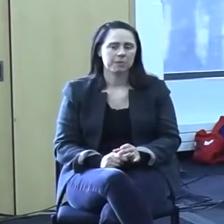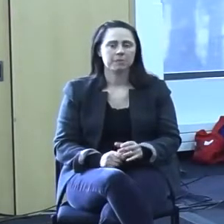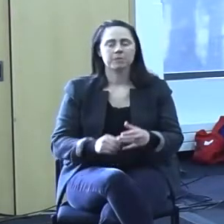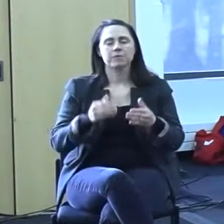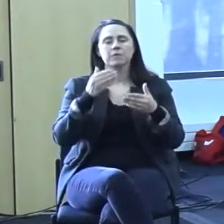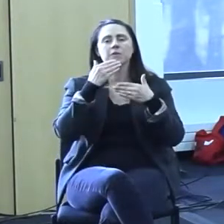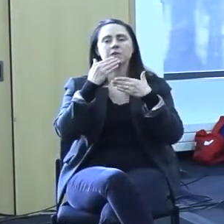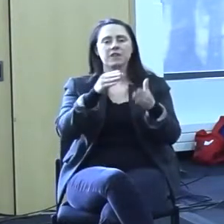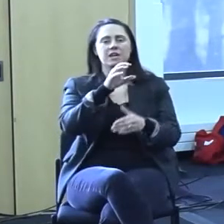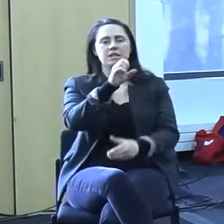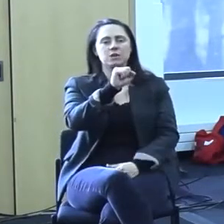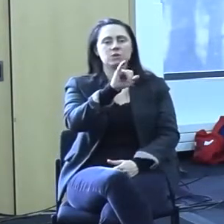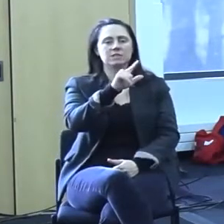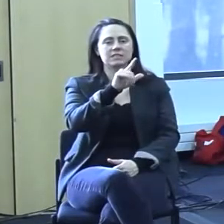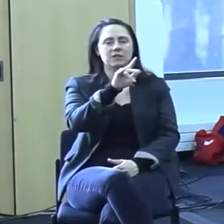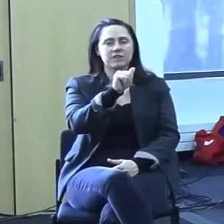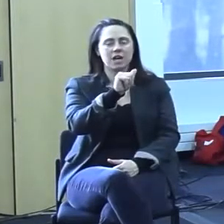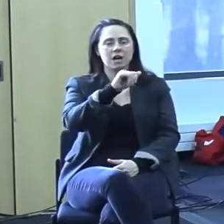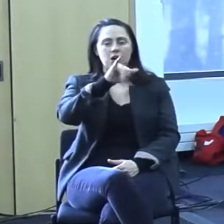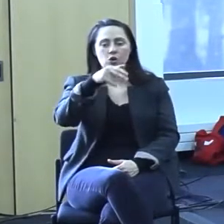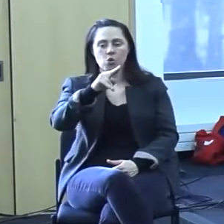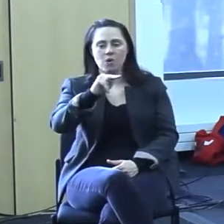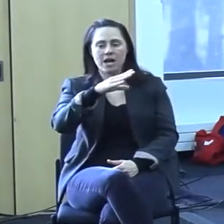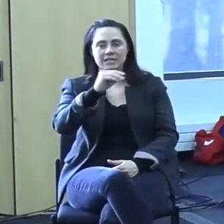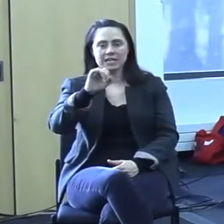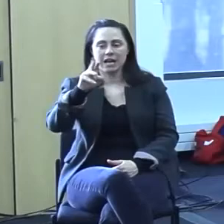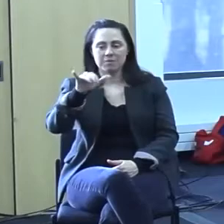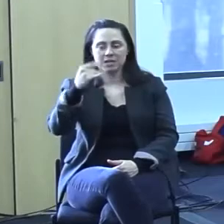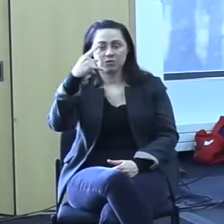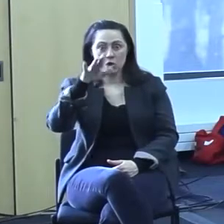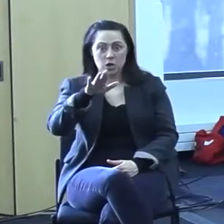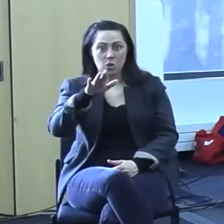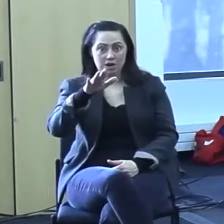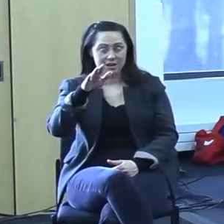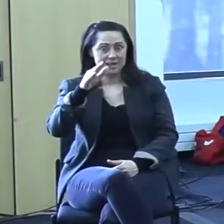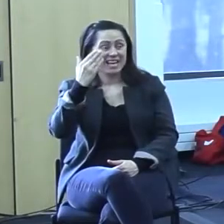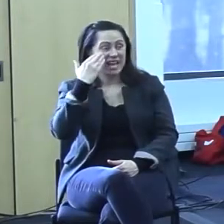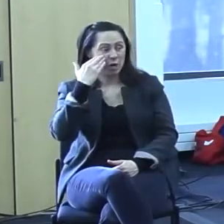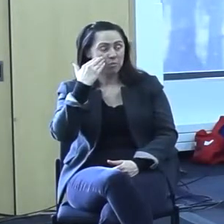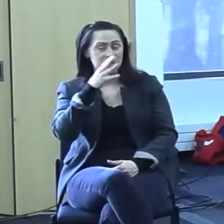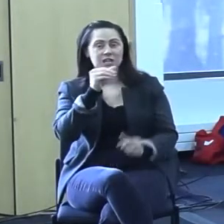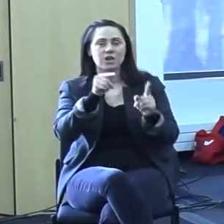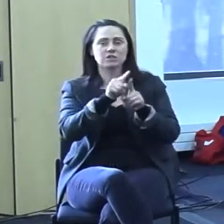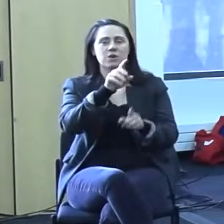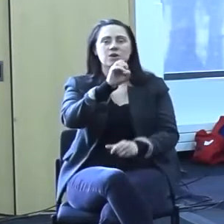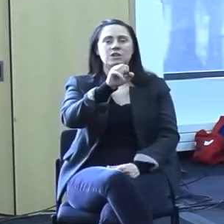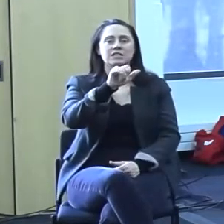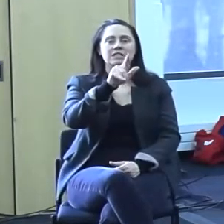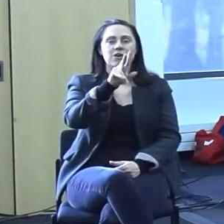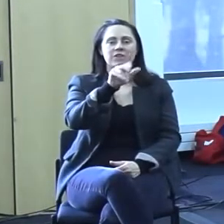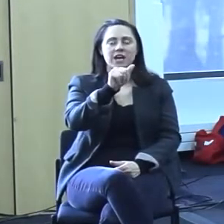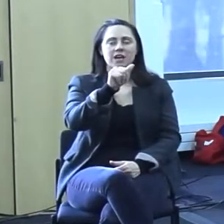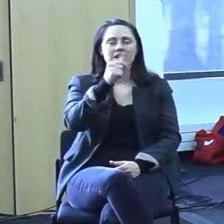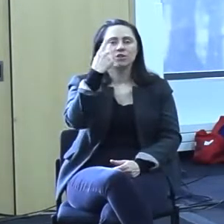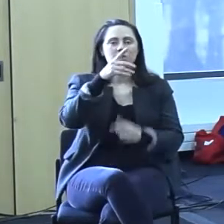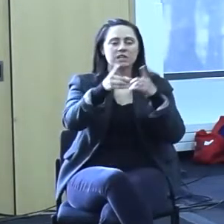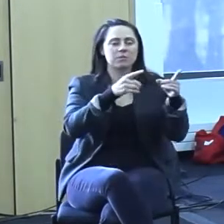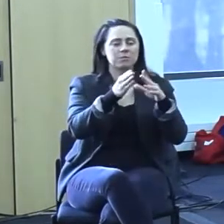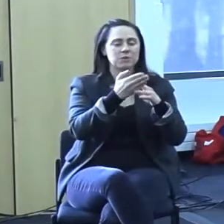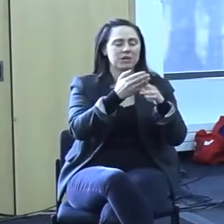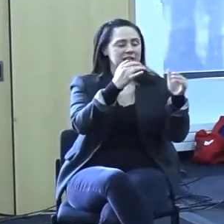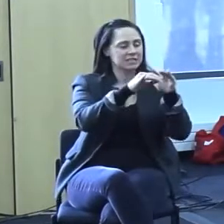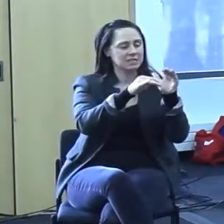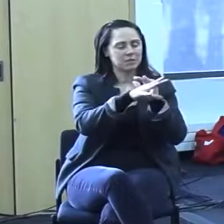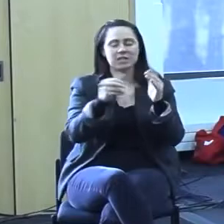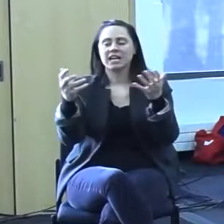Thank you, Sylvia, Juan, and Emily for your input, and Sylvia for the definition of accessibility and accommodation for